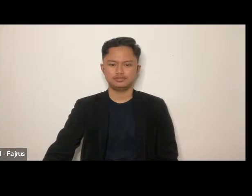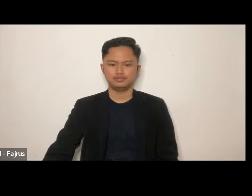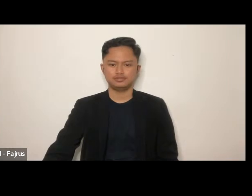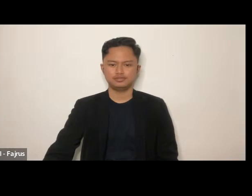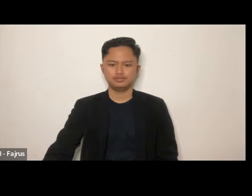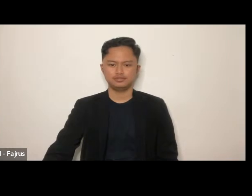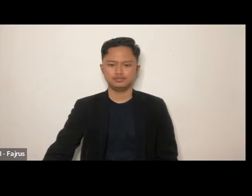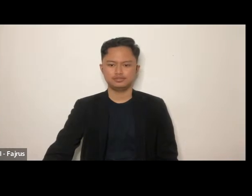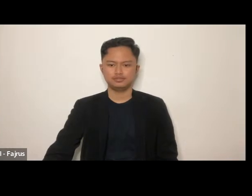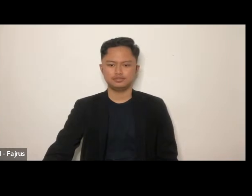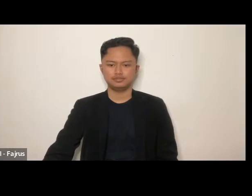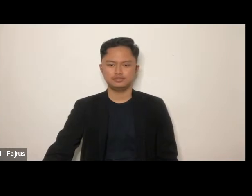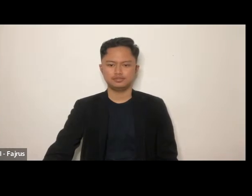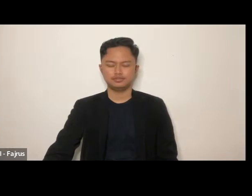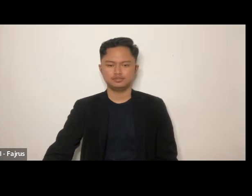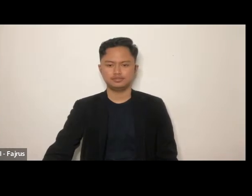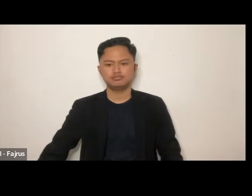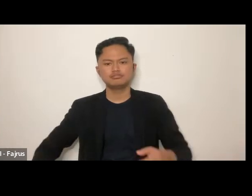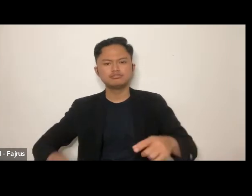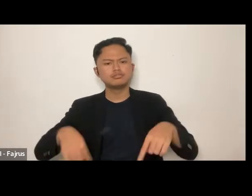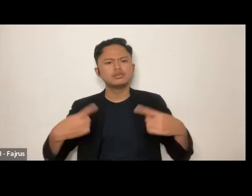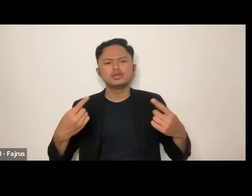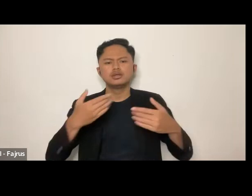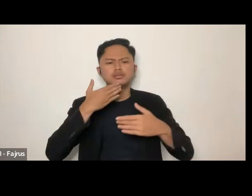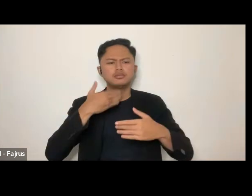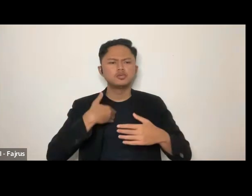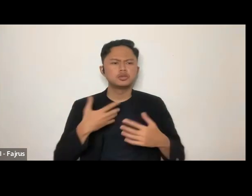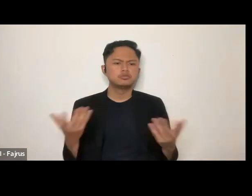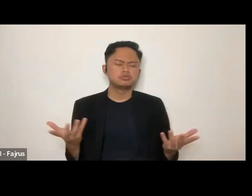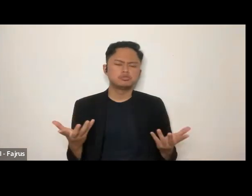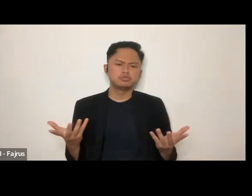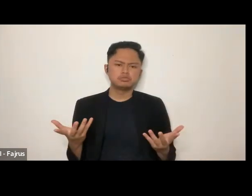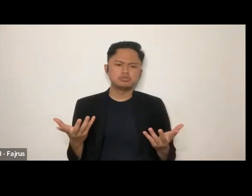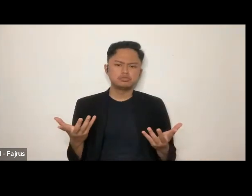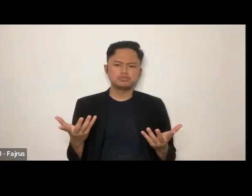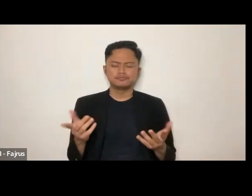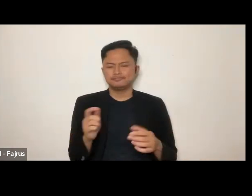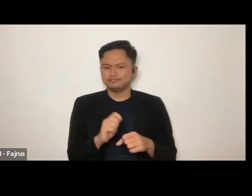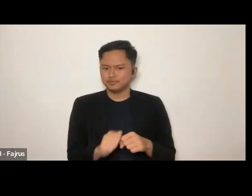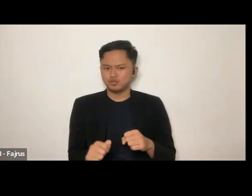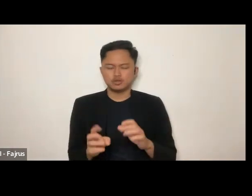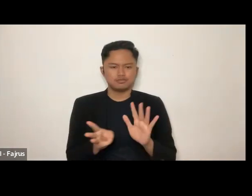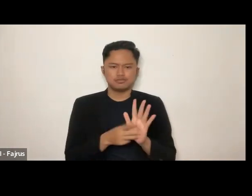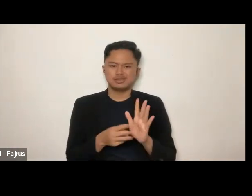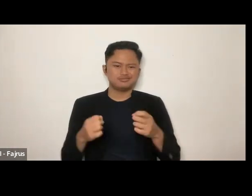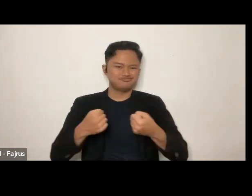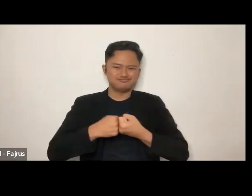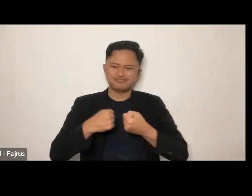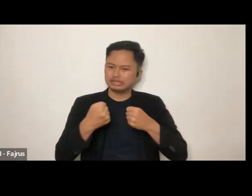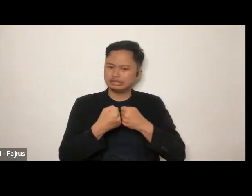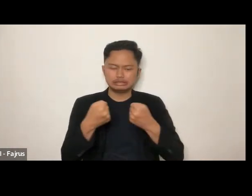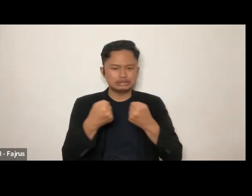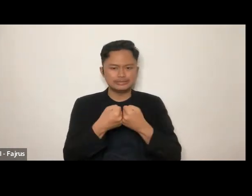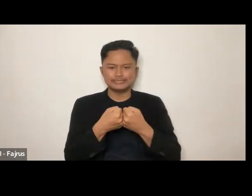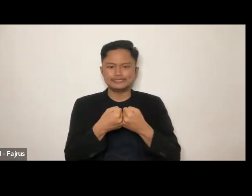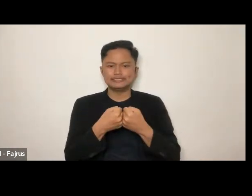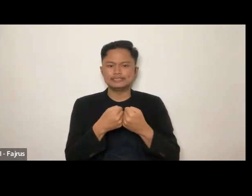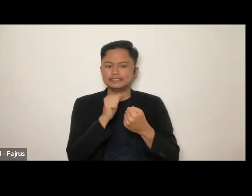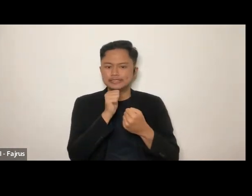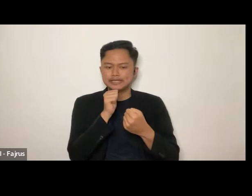we are having now is creating horizontal conflict between the